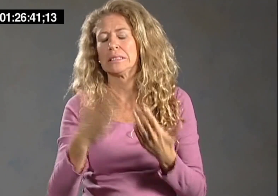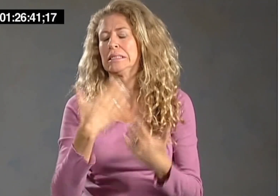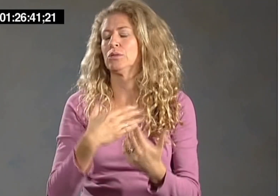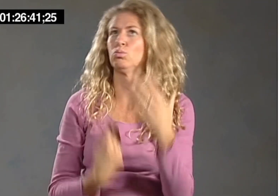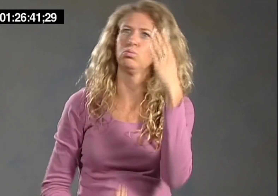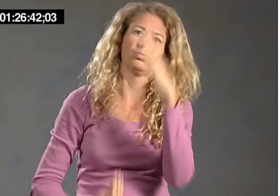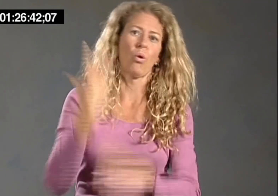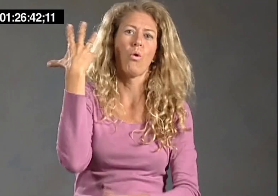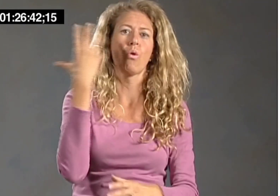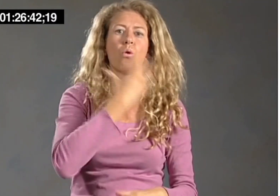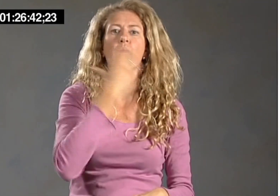garden.